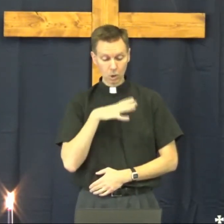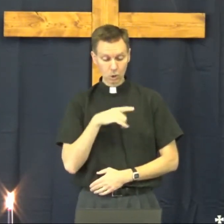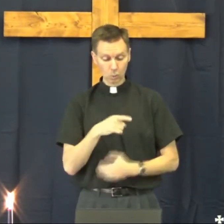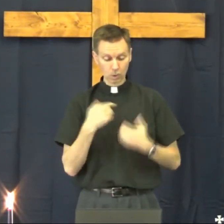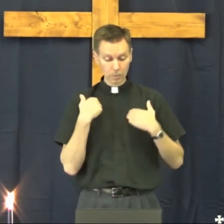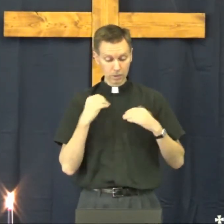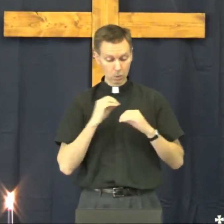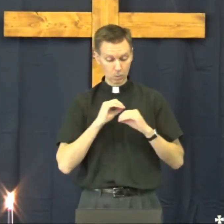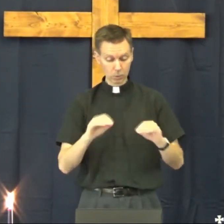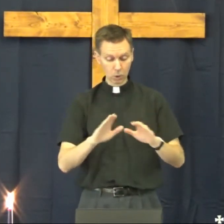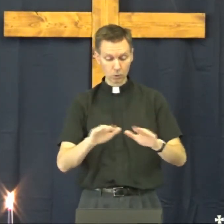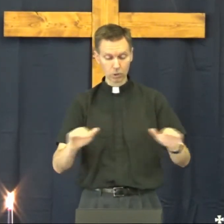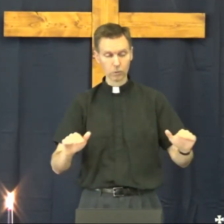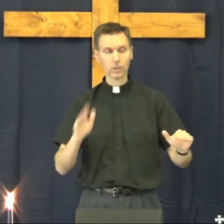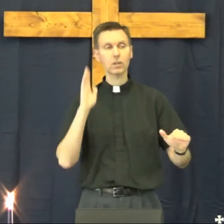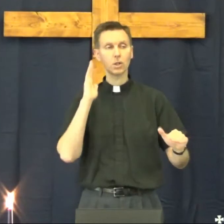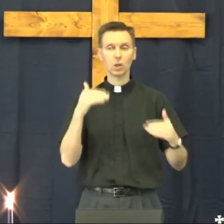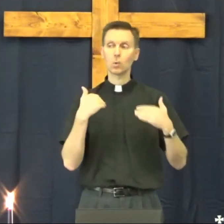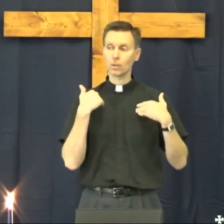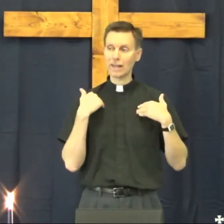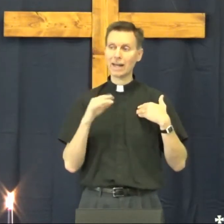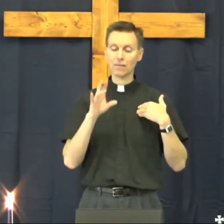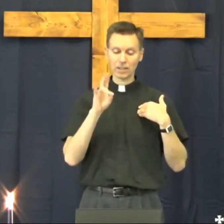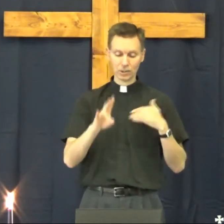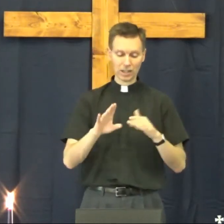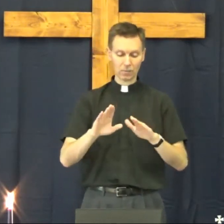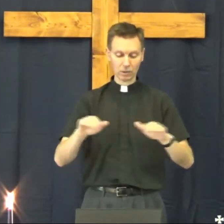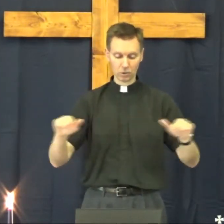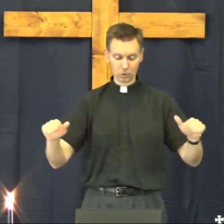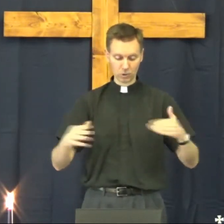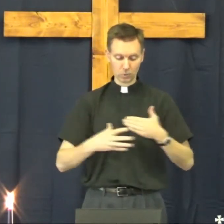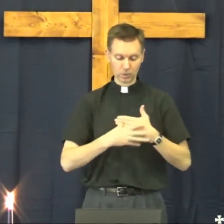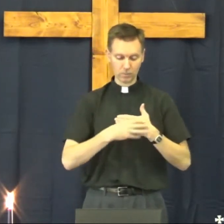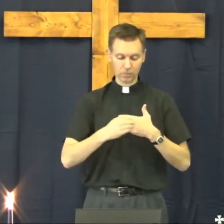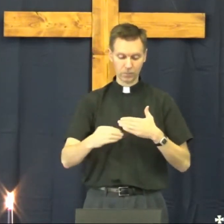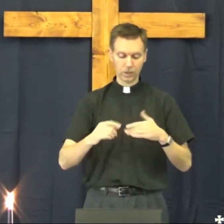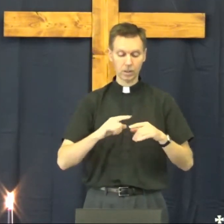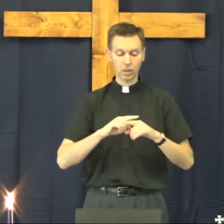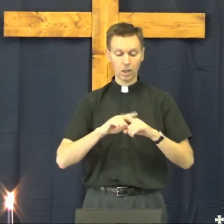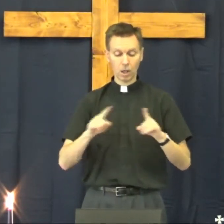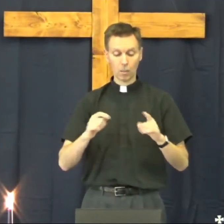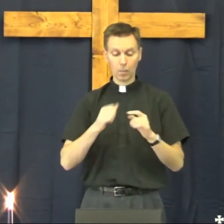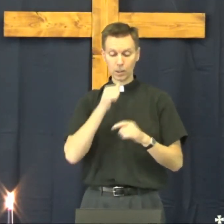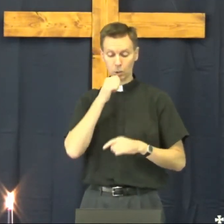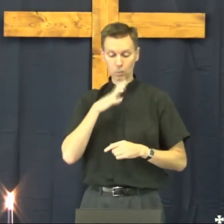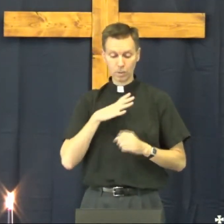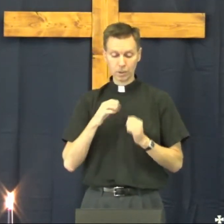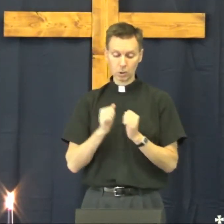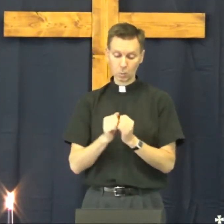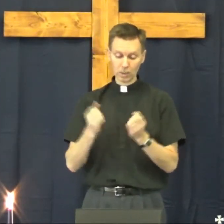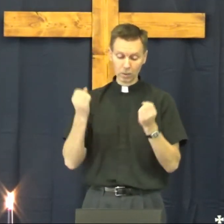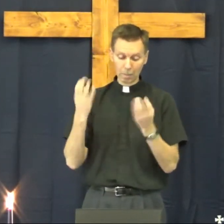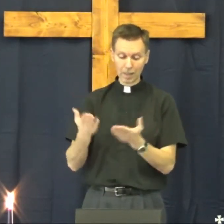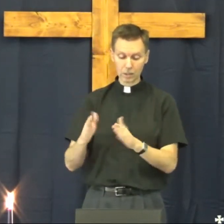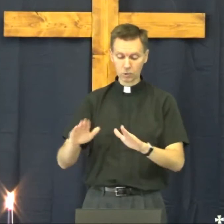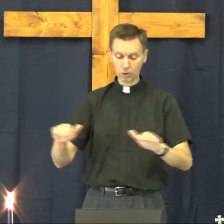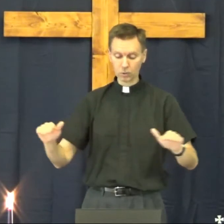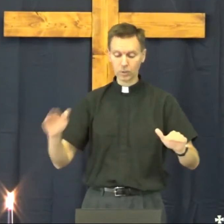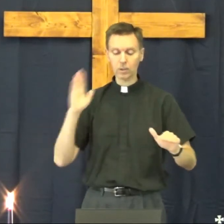A woman with no children will have 7 children, but the woman with many children